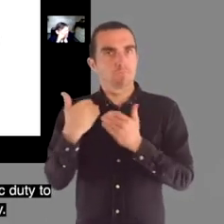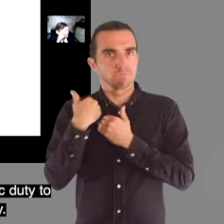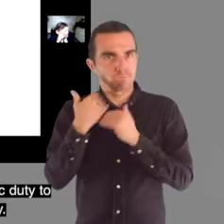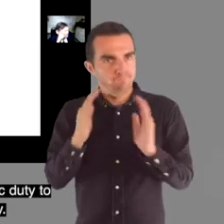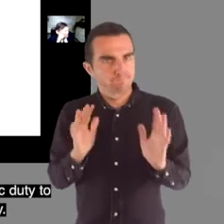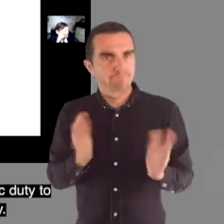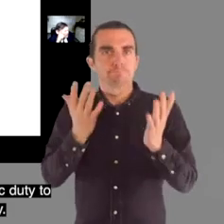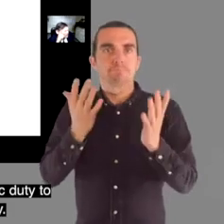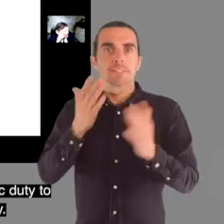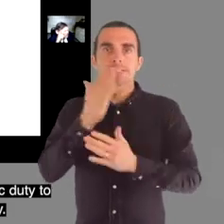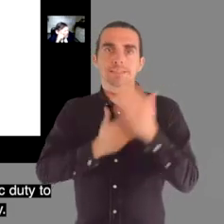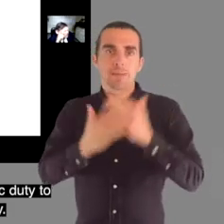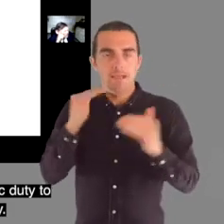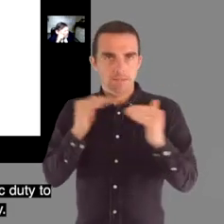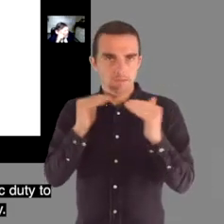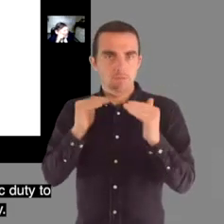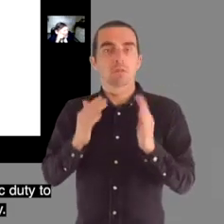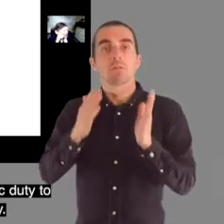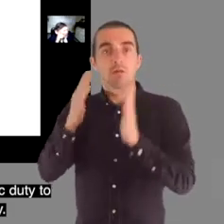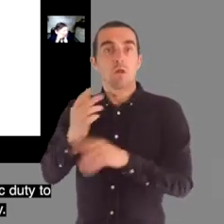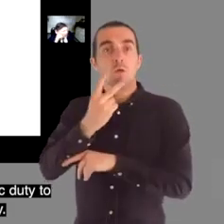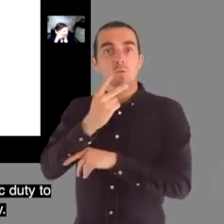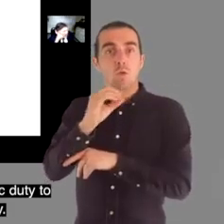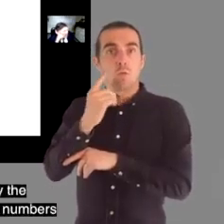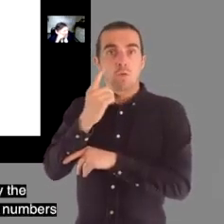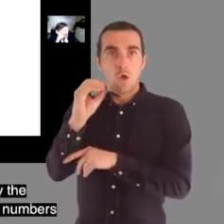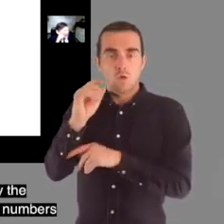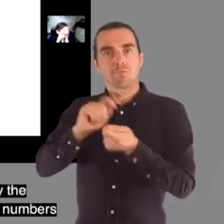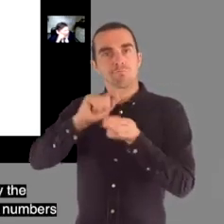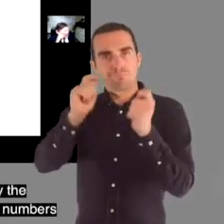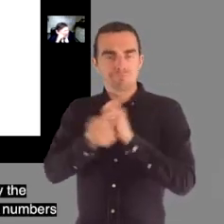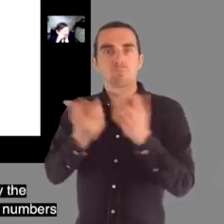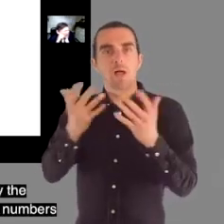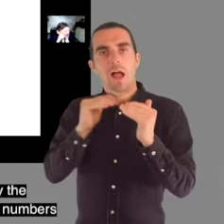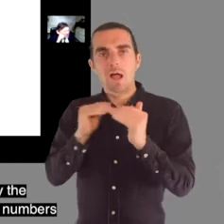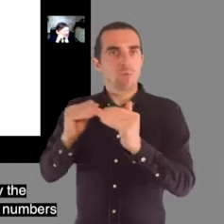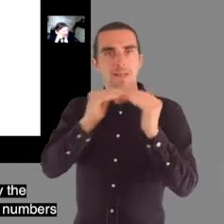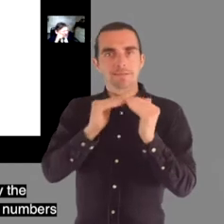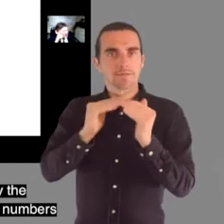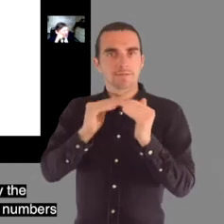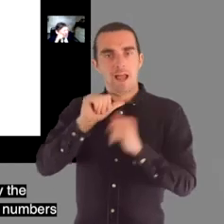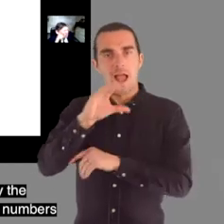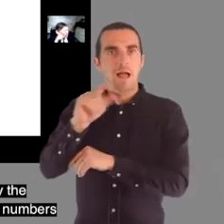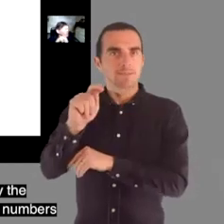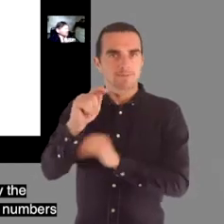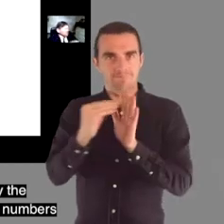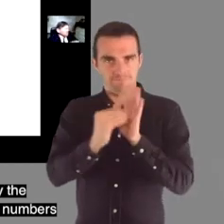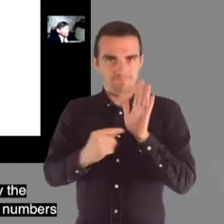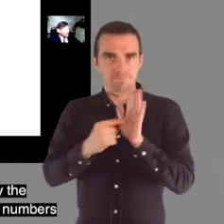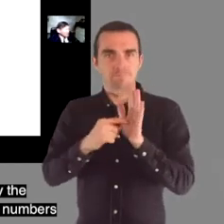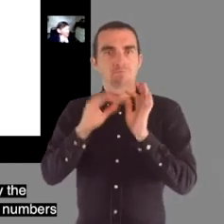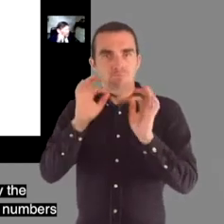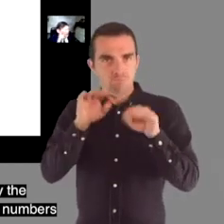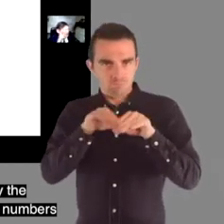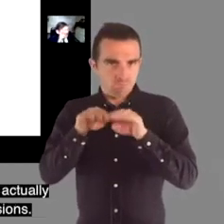public duty to promote disability equality. In 2010, this was replaced by the Equality Act, which broadened the numbers